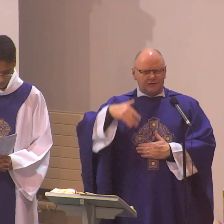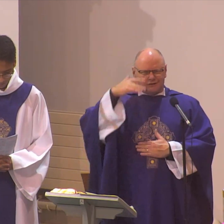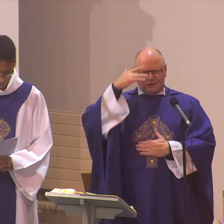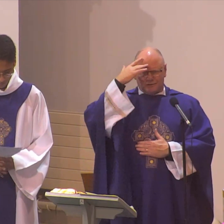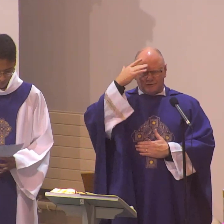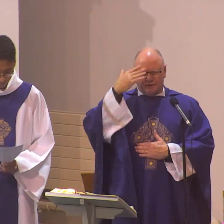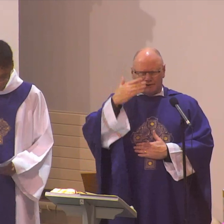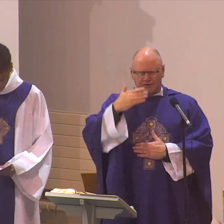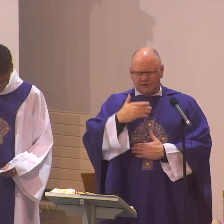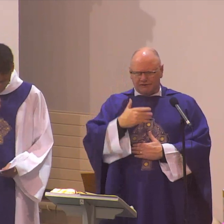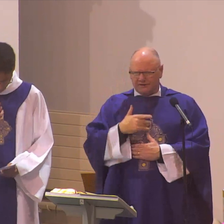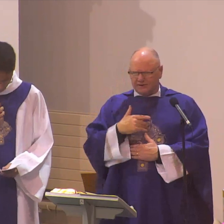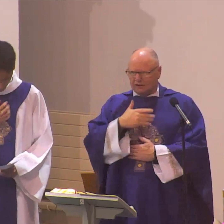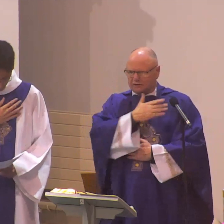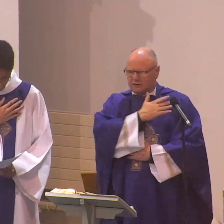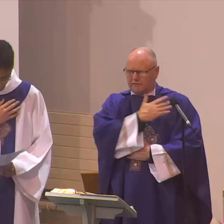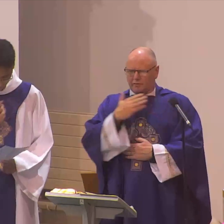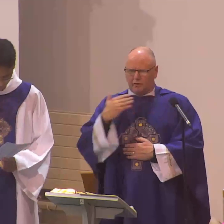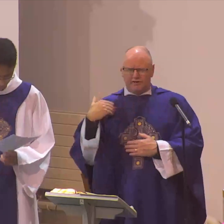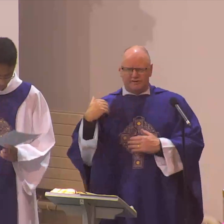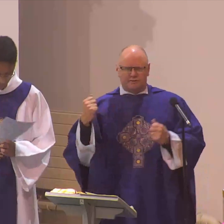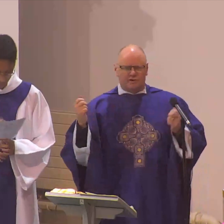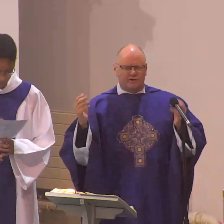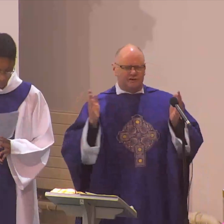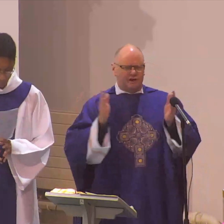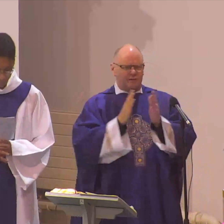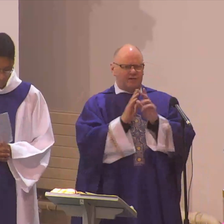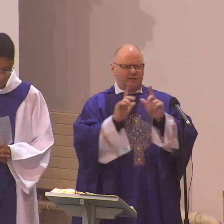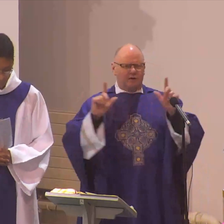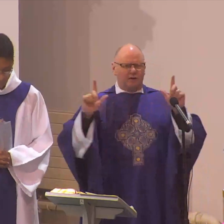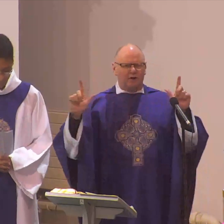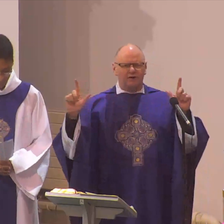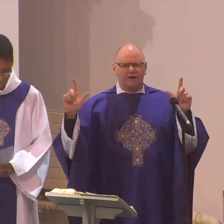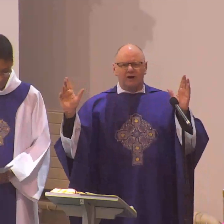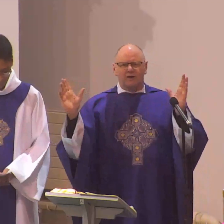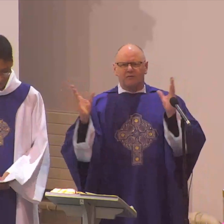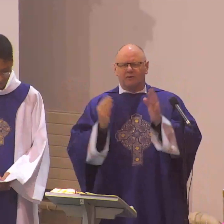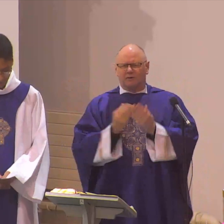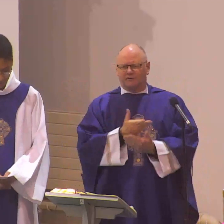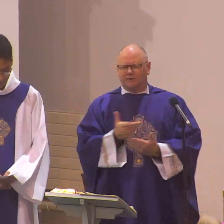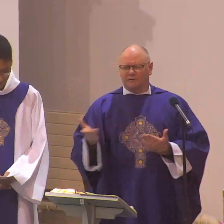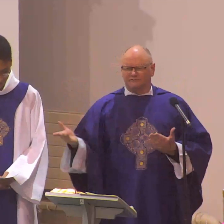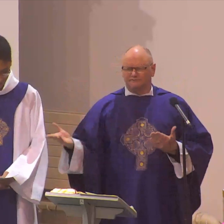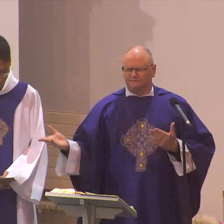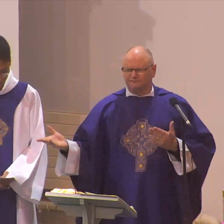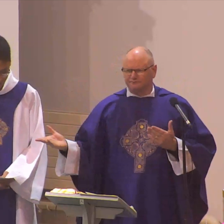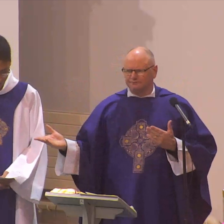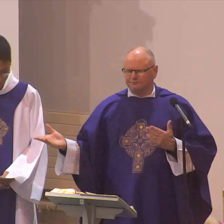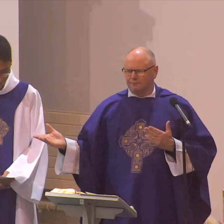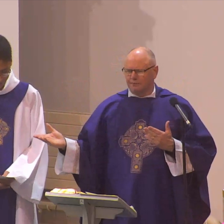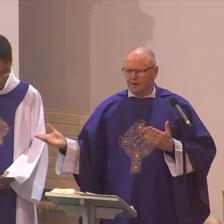In the name of the Father, and of the Son, and of the Holy Spirit, amen. The Lord be with you.